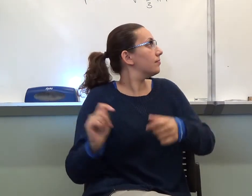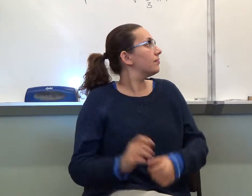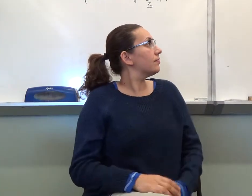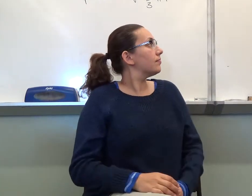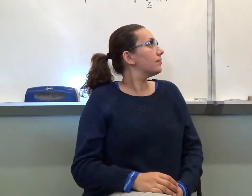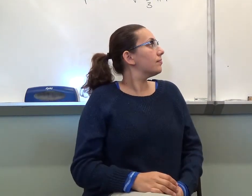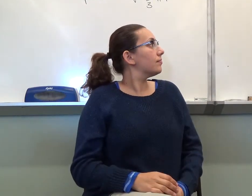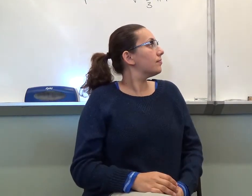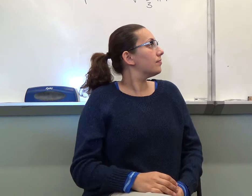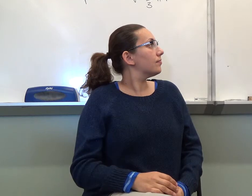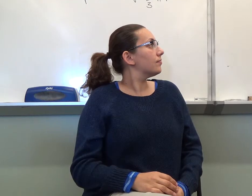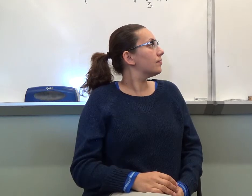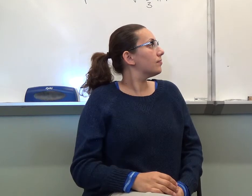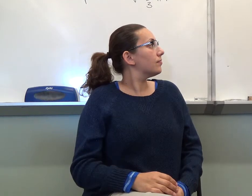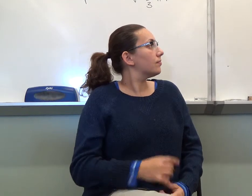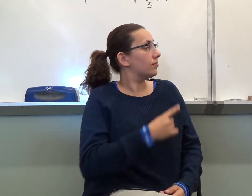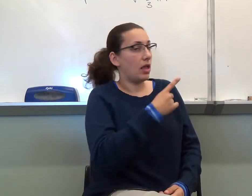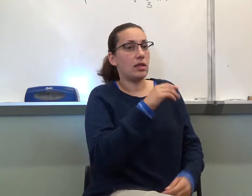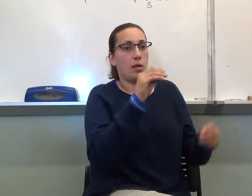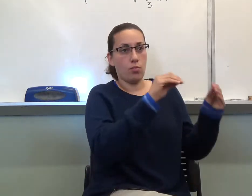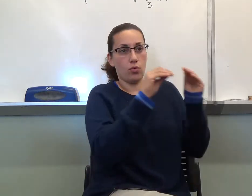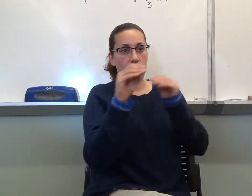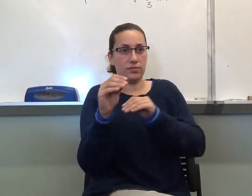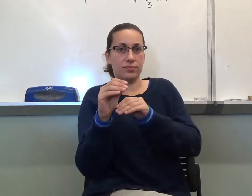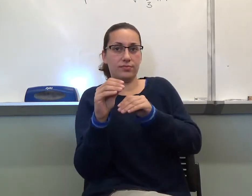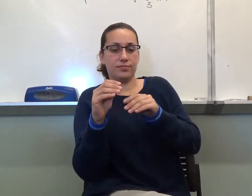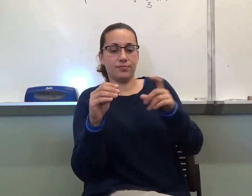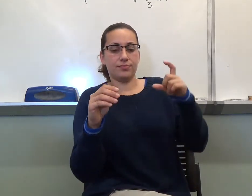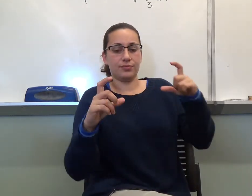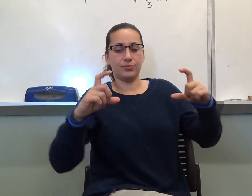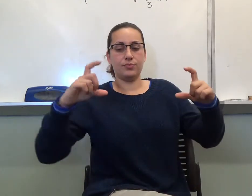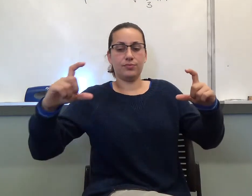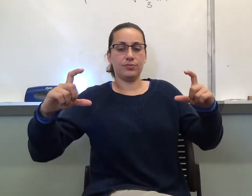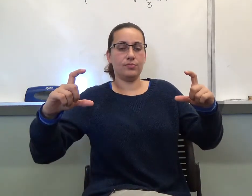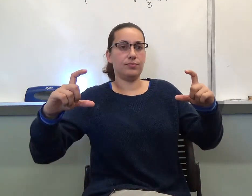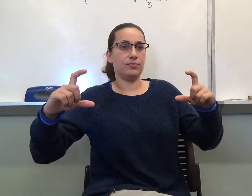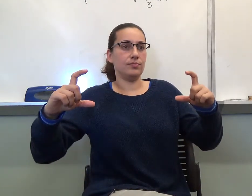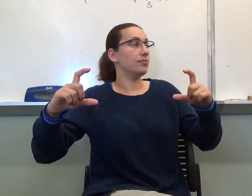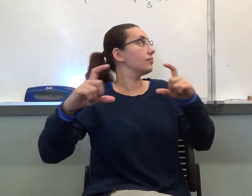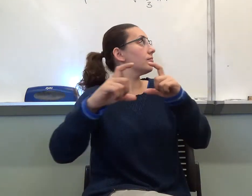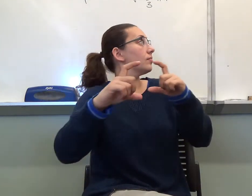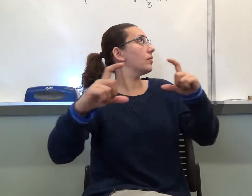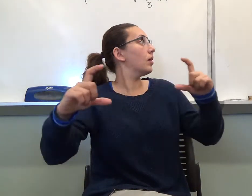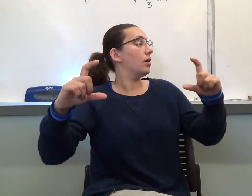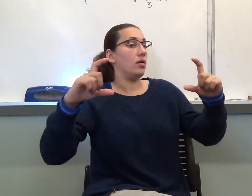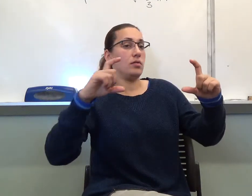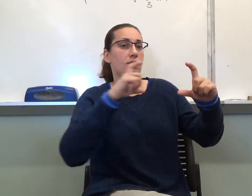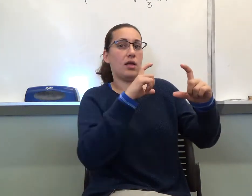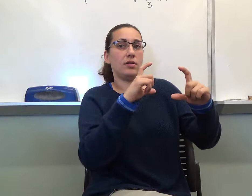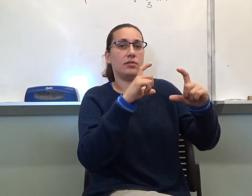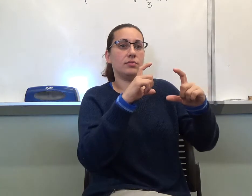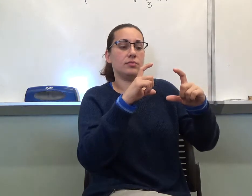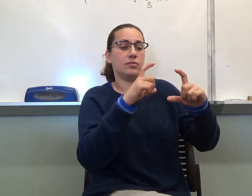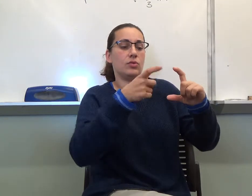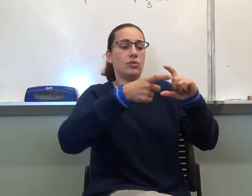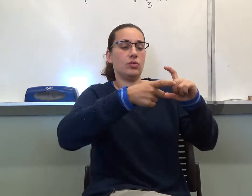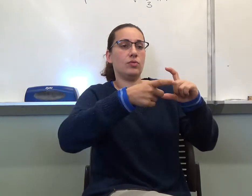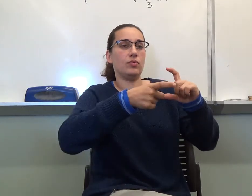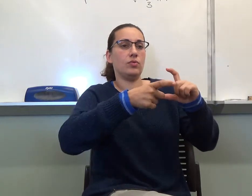square and sort of move it back into a different dimension like this, and they create a cube.